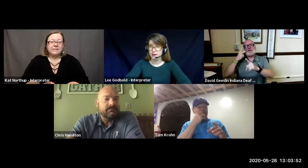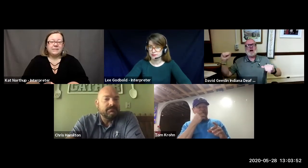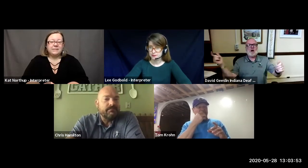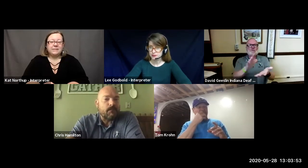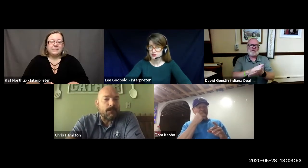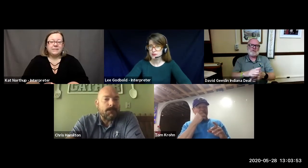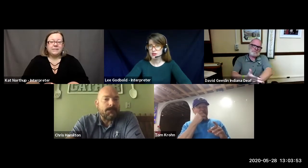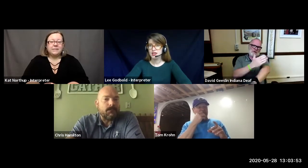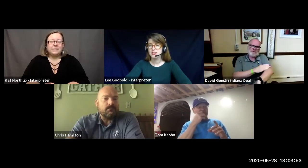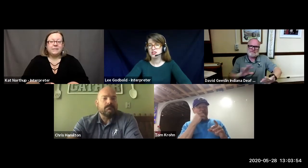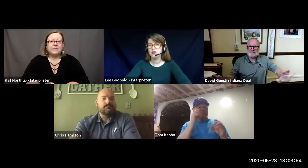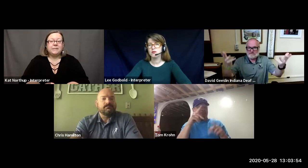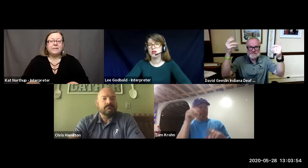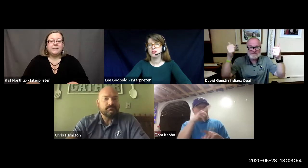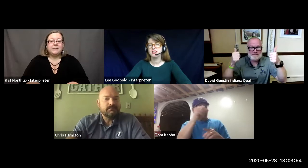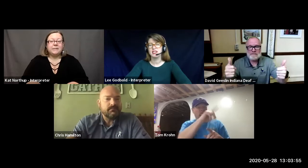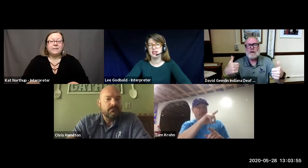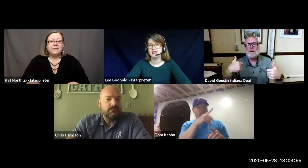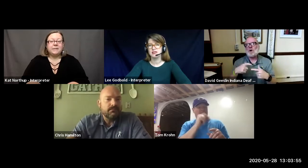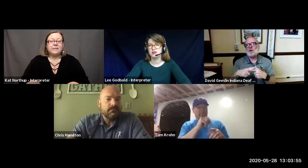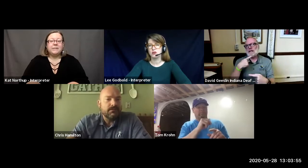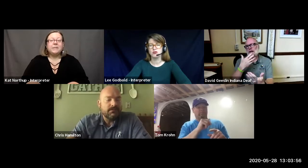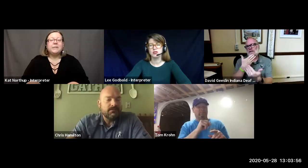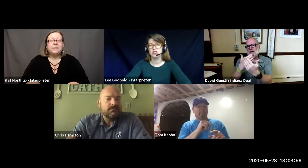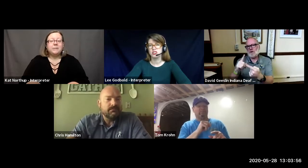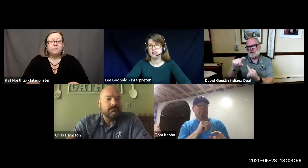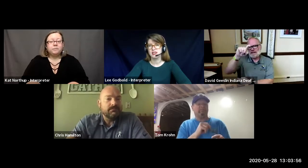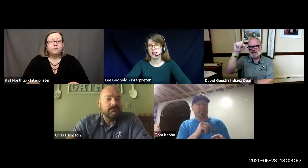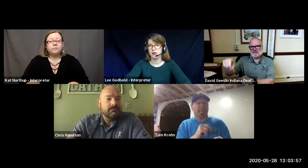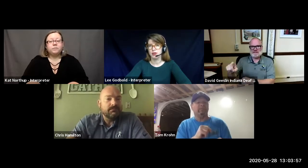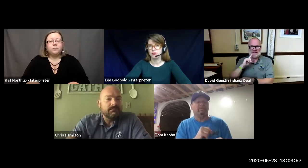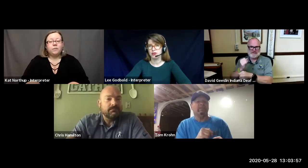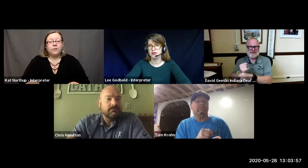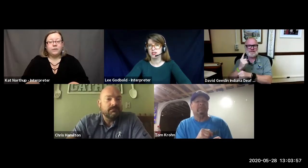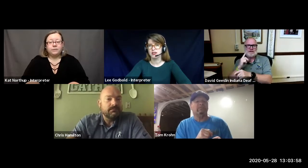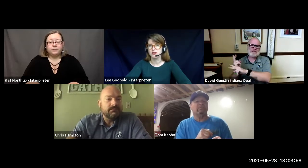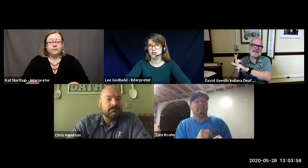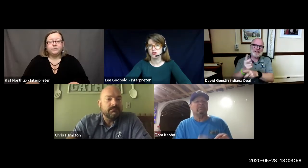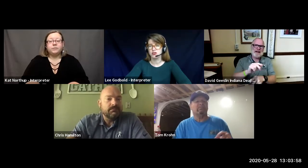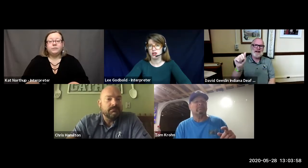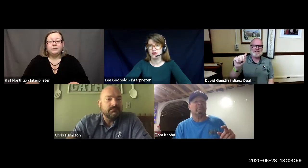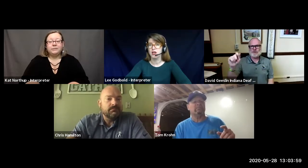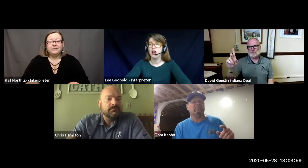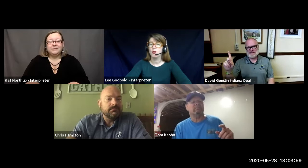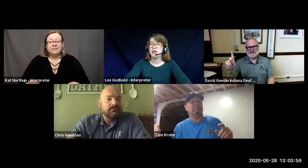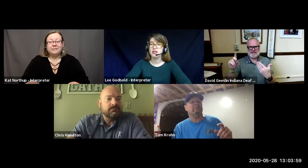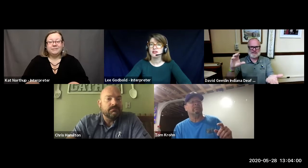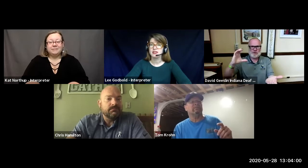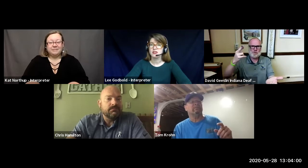that. And so part of CEASD's goal is really just to see everyone improve, see our deaf children thrive. I want to thank Texas